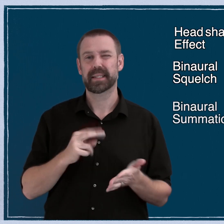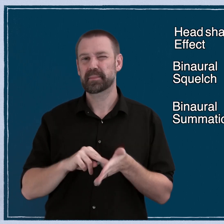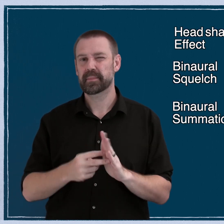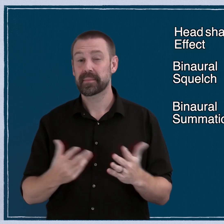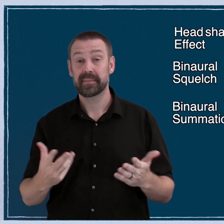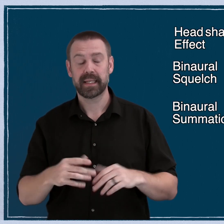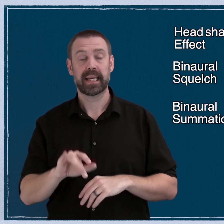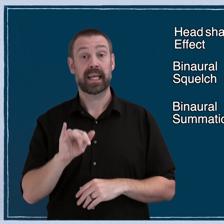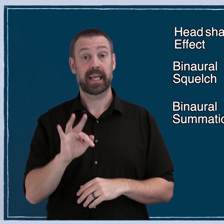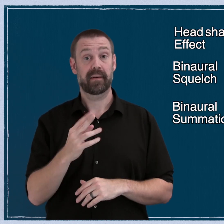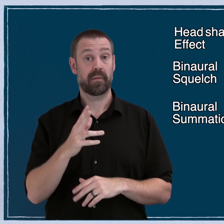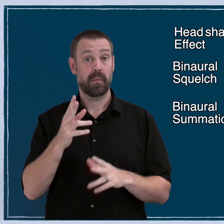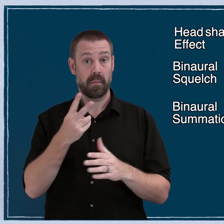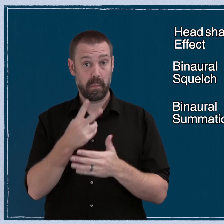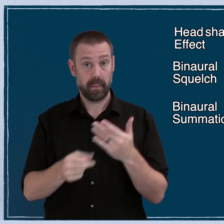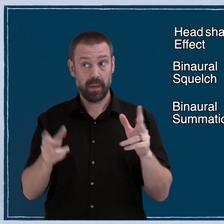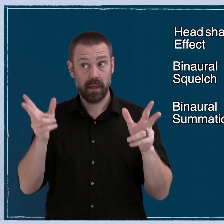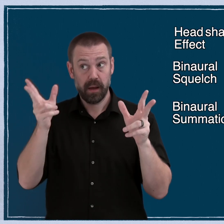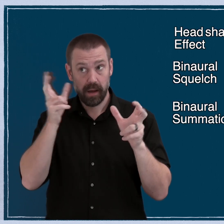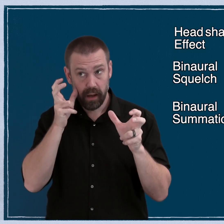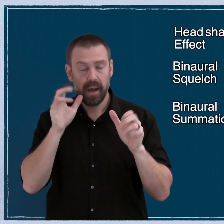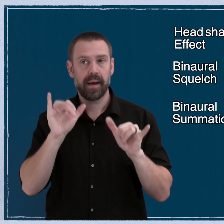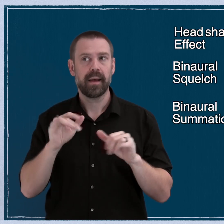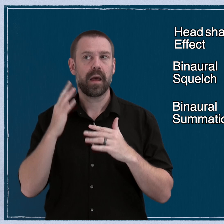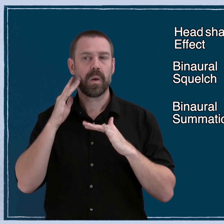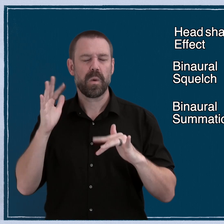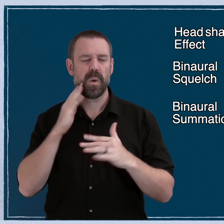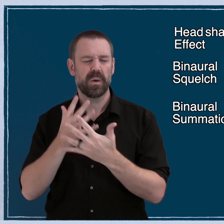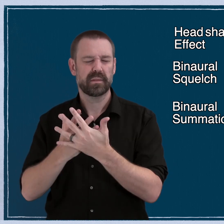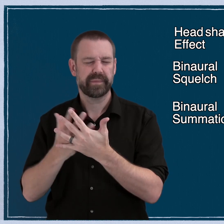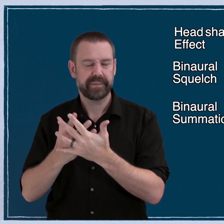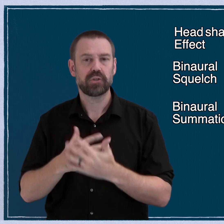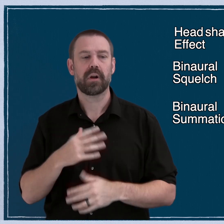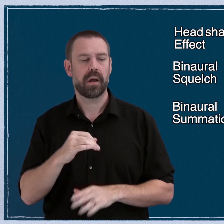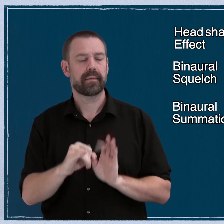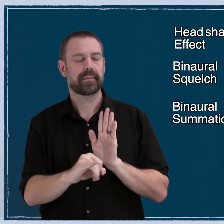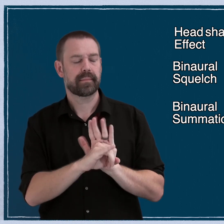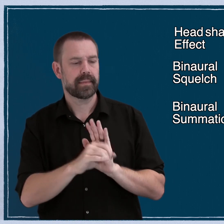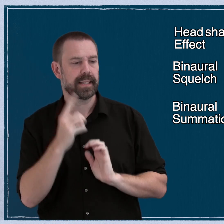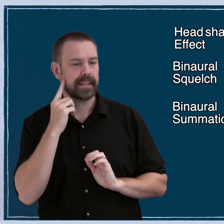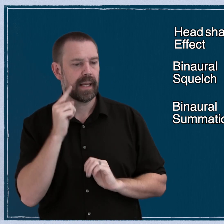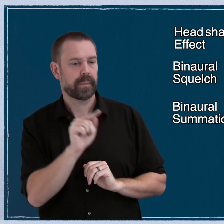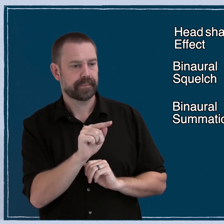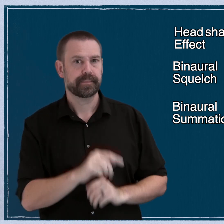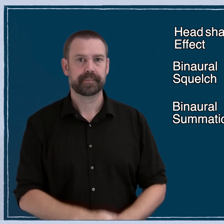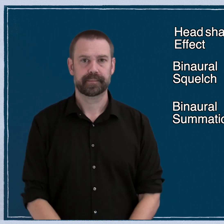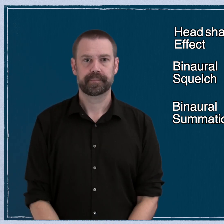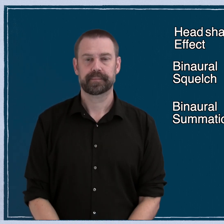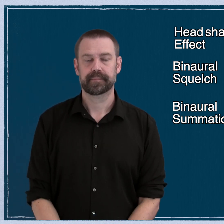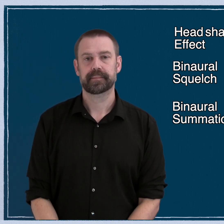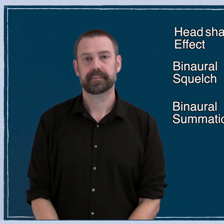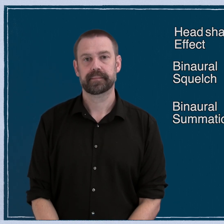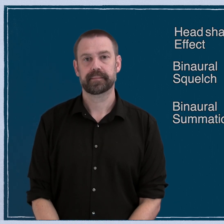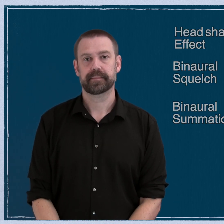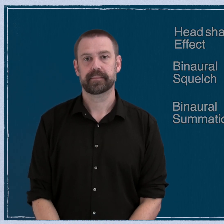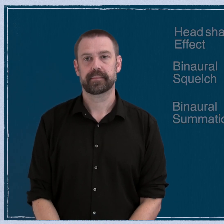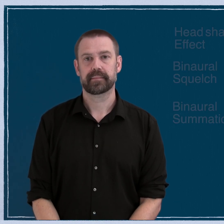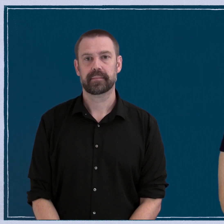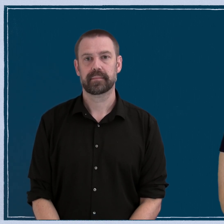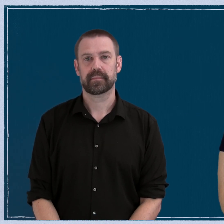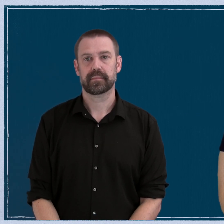summation. These fancy terms basically mean with two ears, the brain can filter out noise better and localize sound more